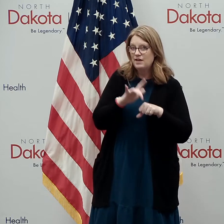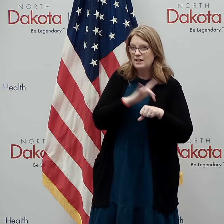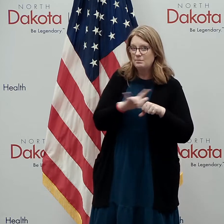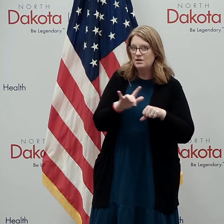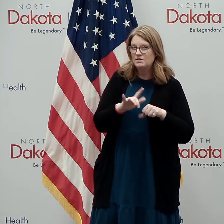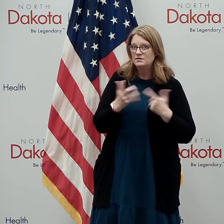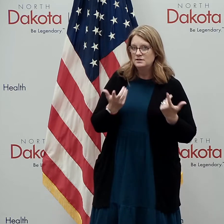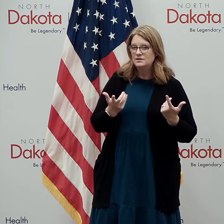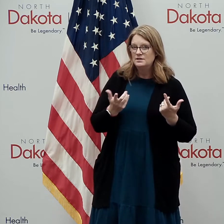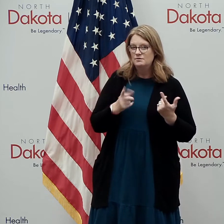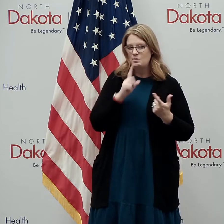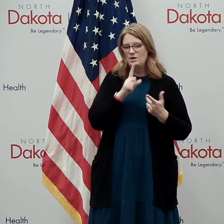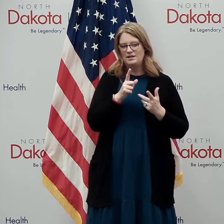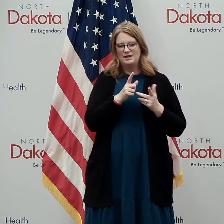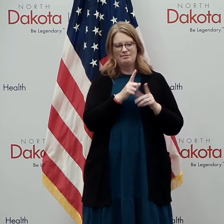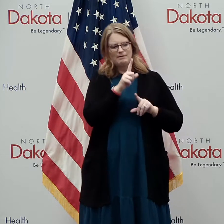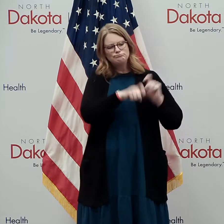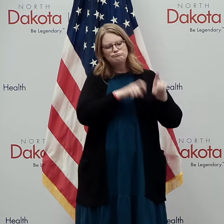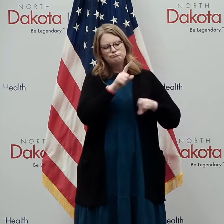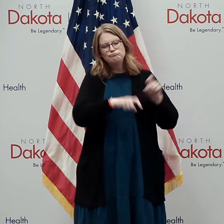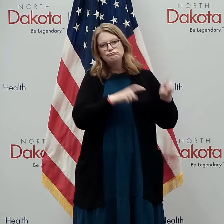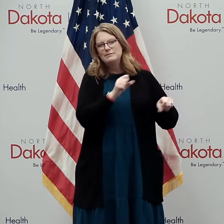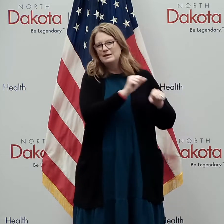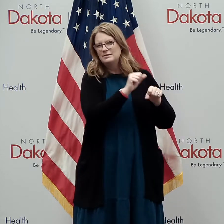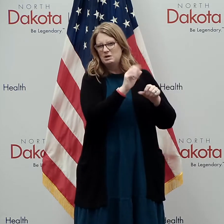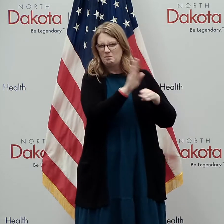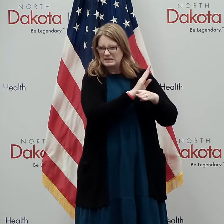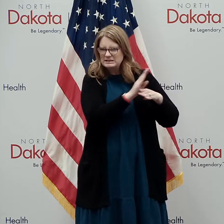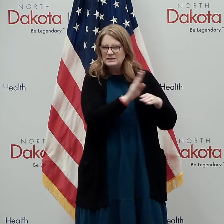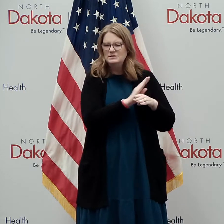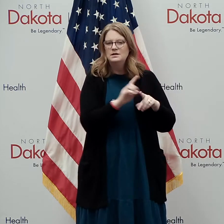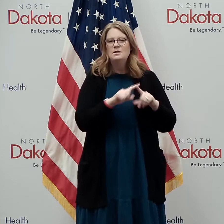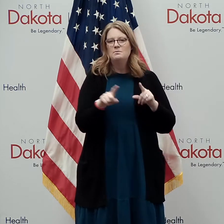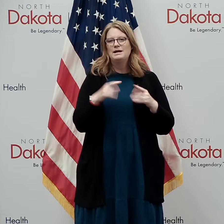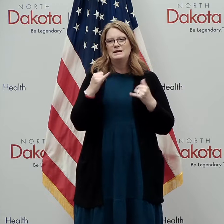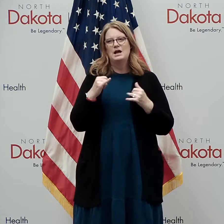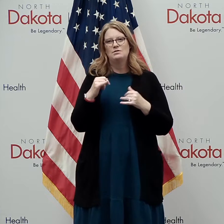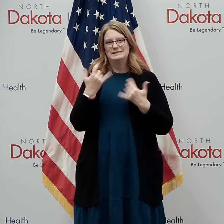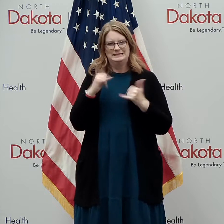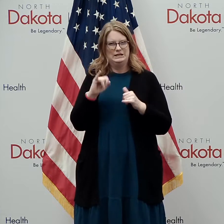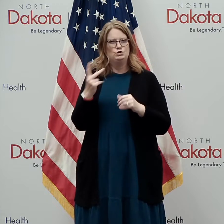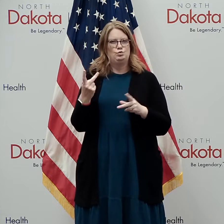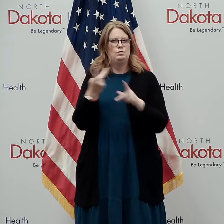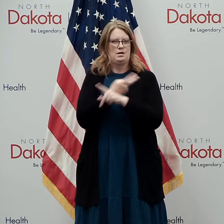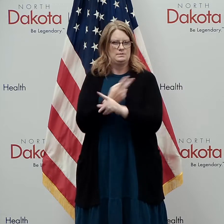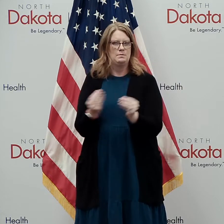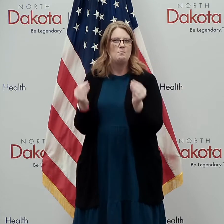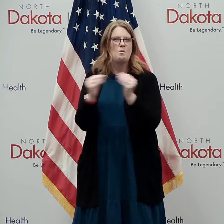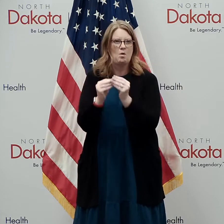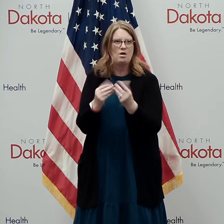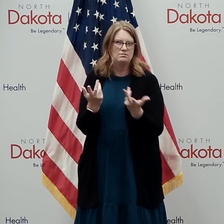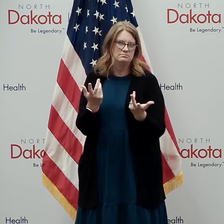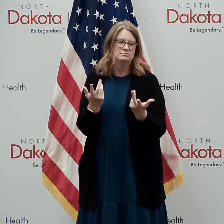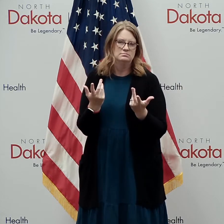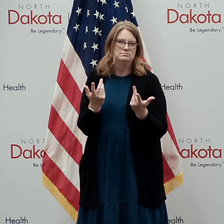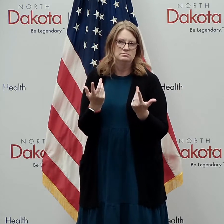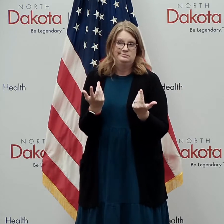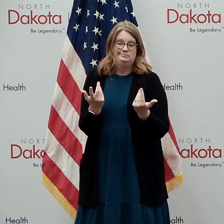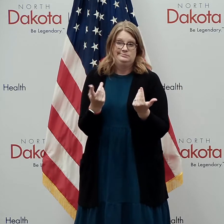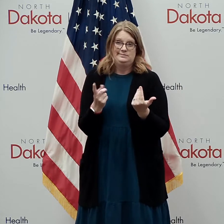from surveying employers. Now we think it's at least 2x, and so there's likely as many